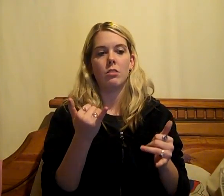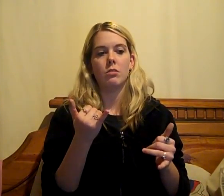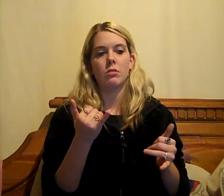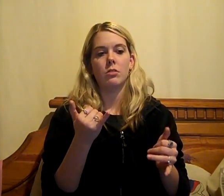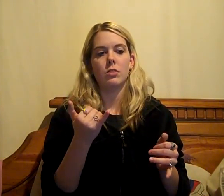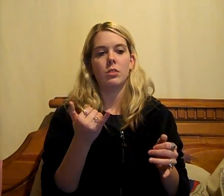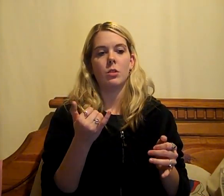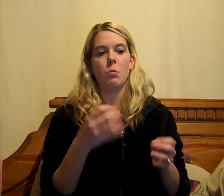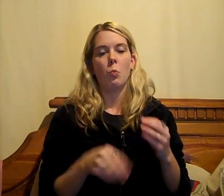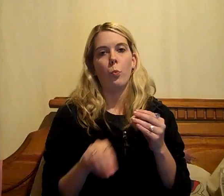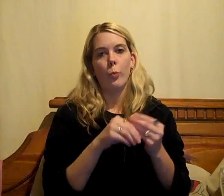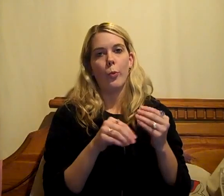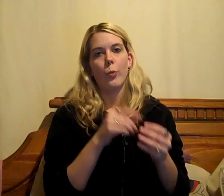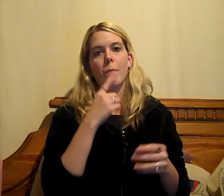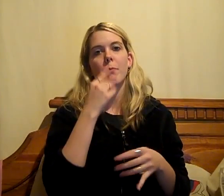blood and like just